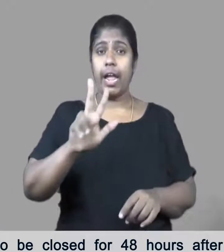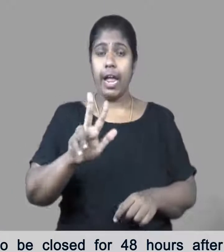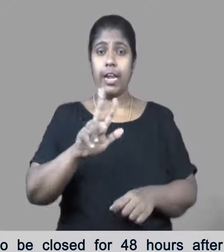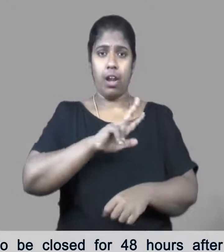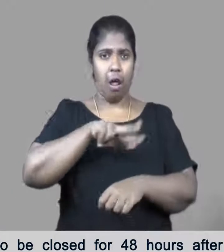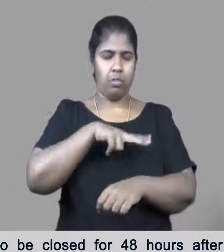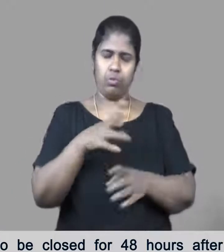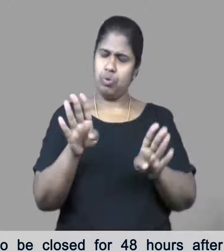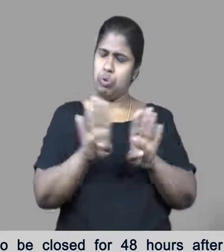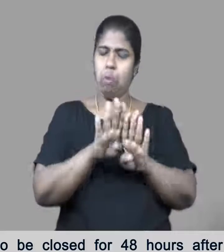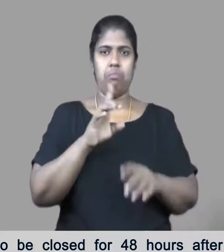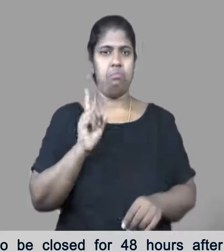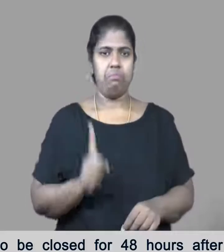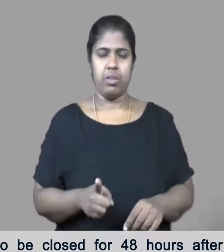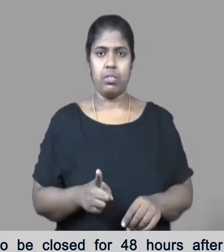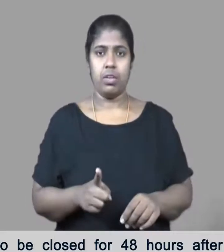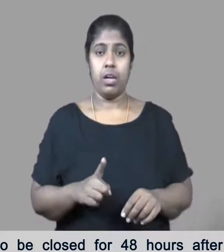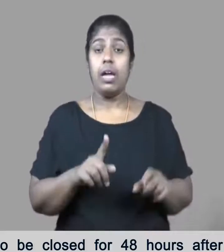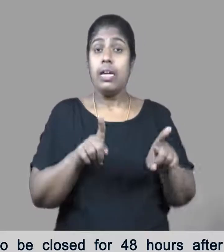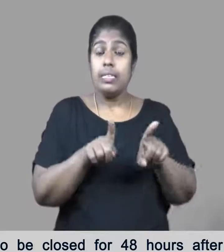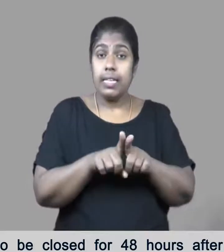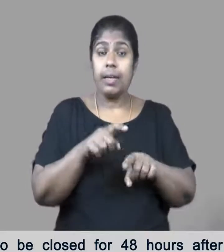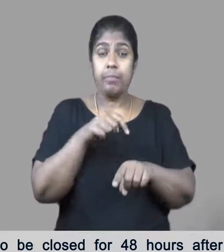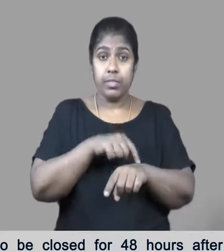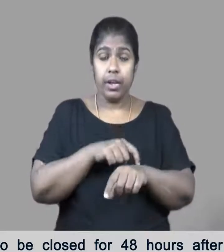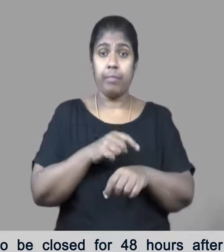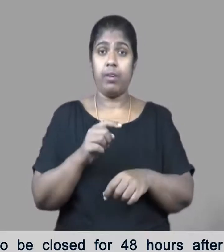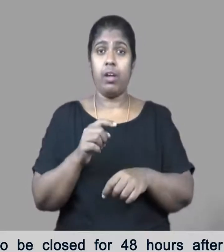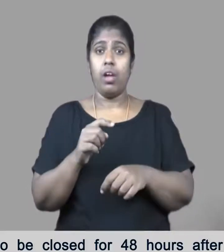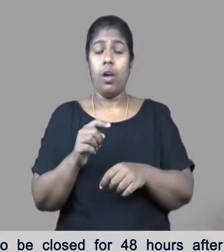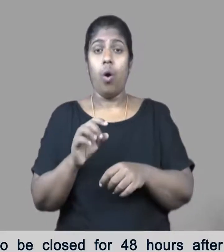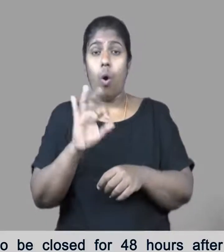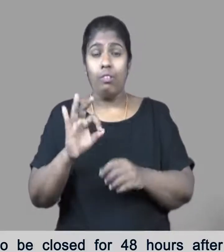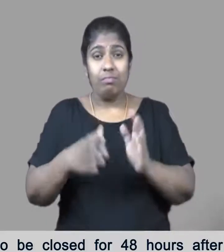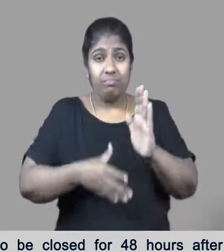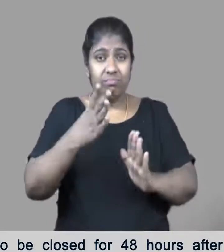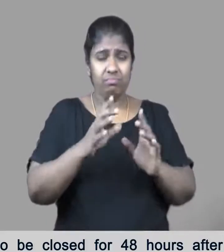the building to be closed for 48 hours